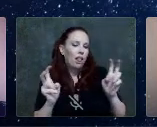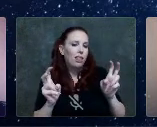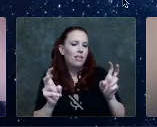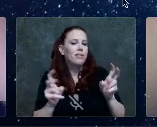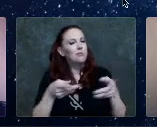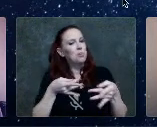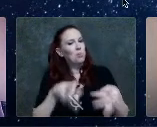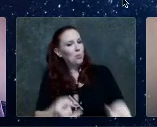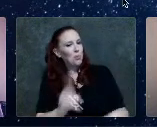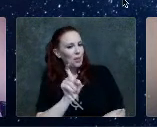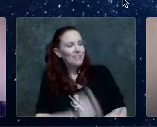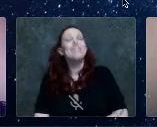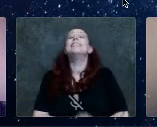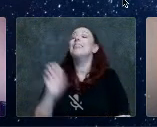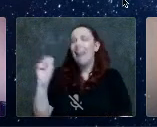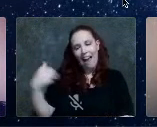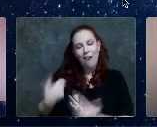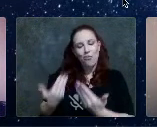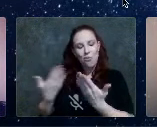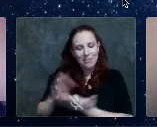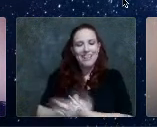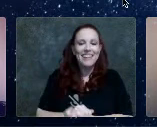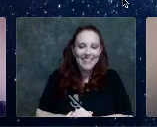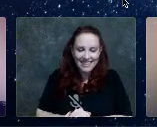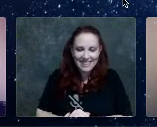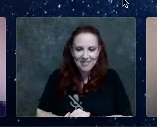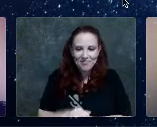Yes. Yes.